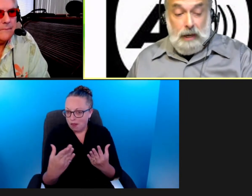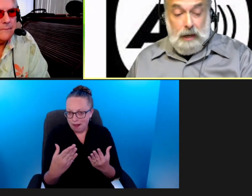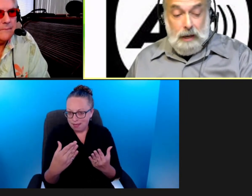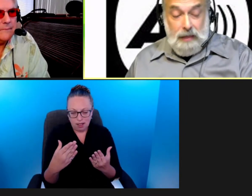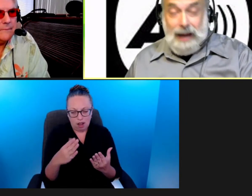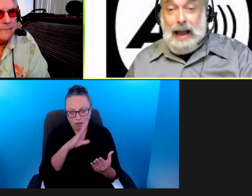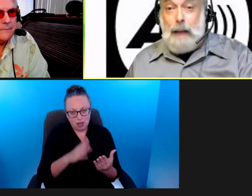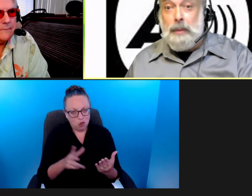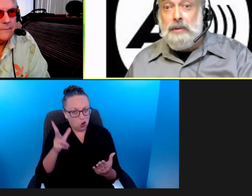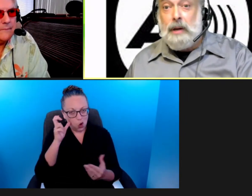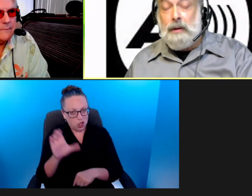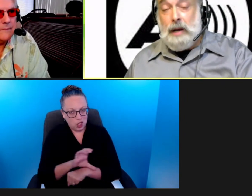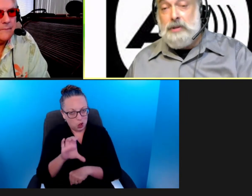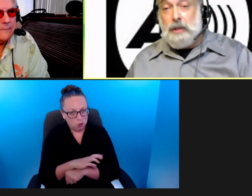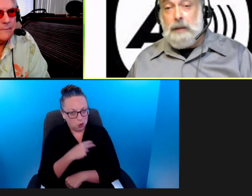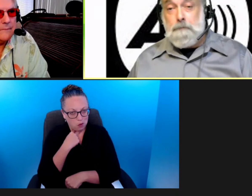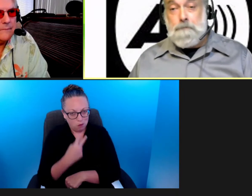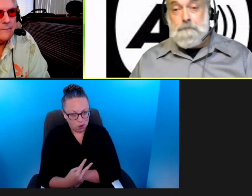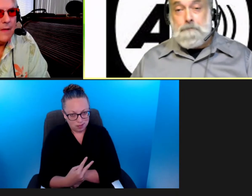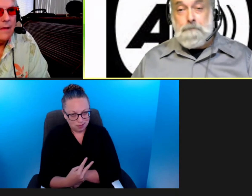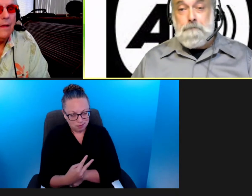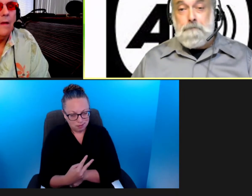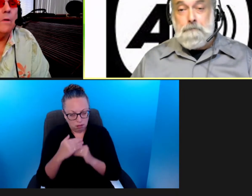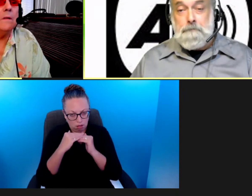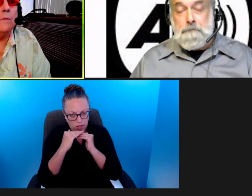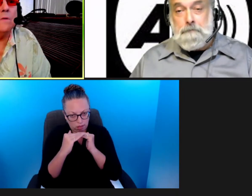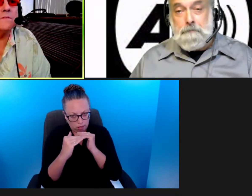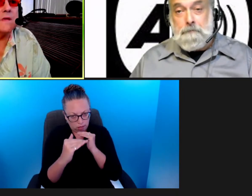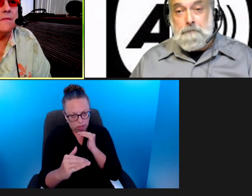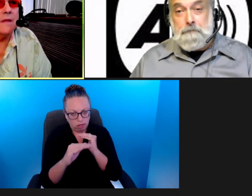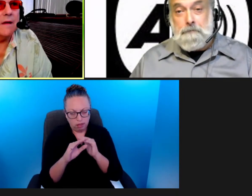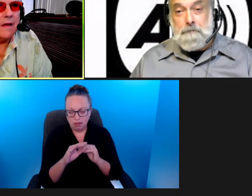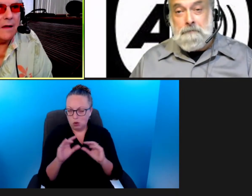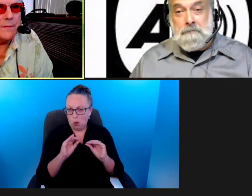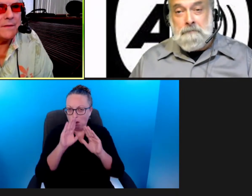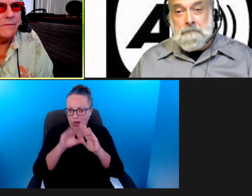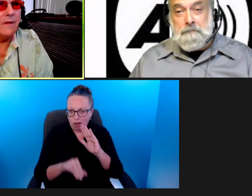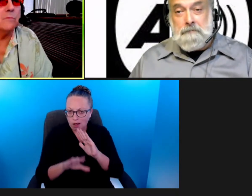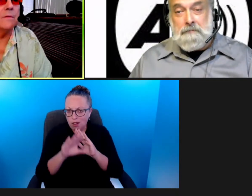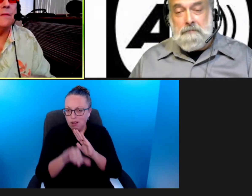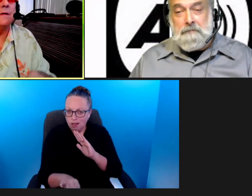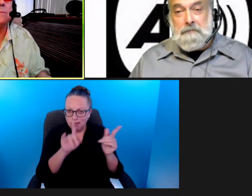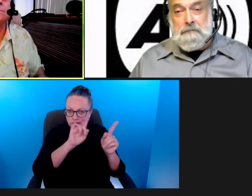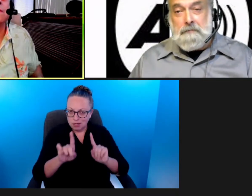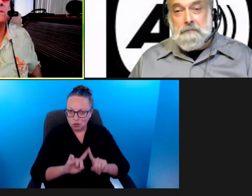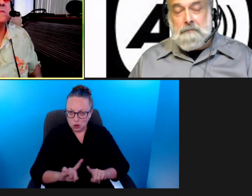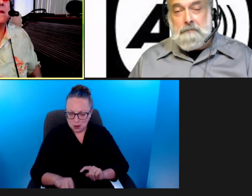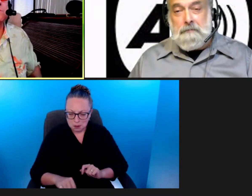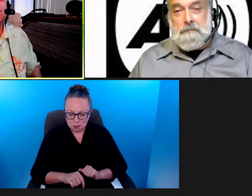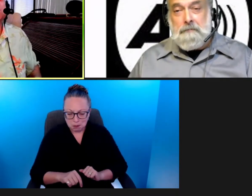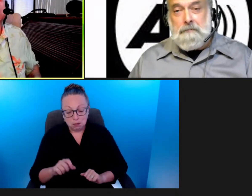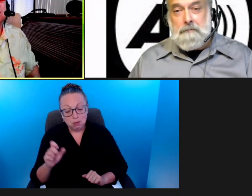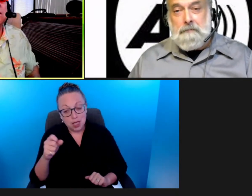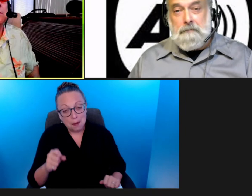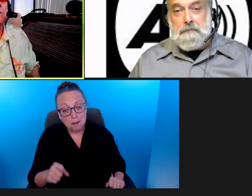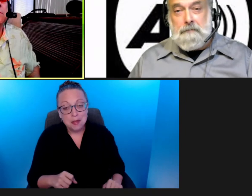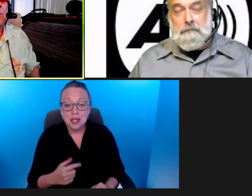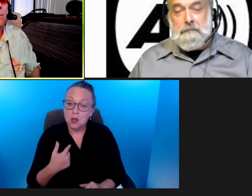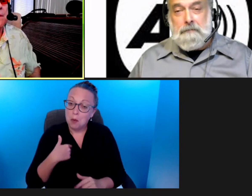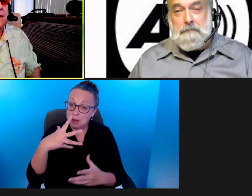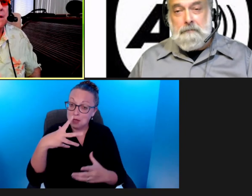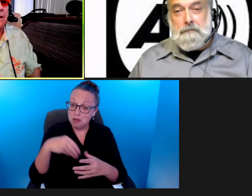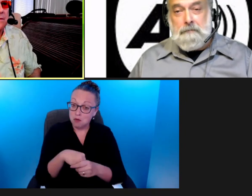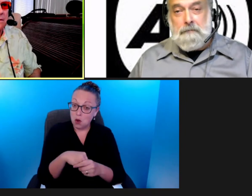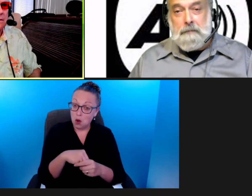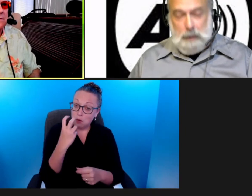heard that happen technologically. Well, I will say that I've been involved with synthetic speech technology from